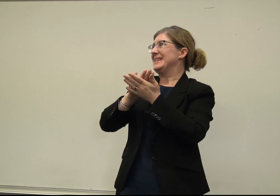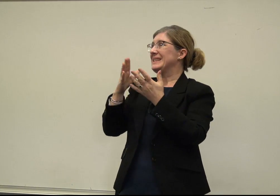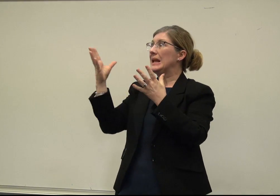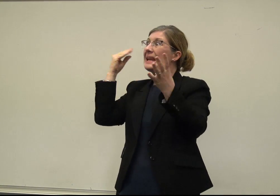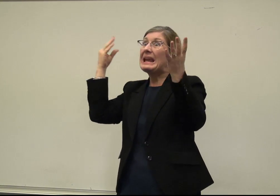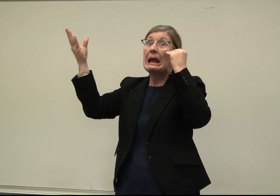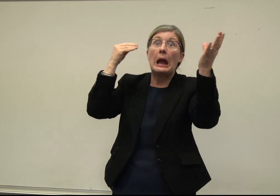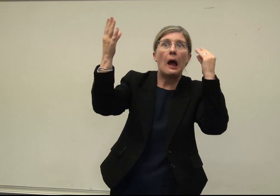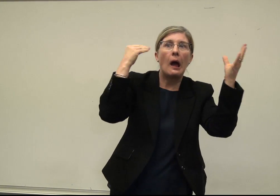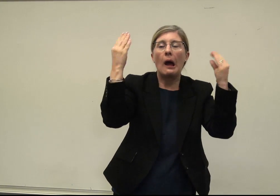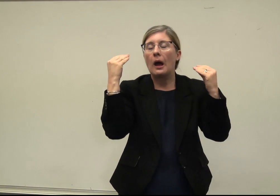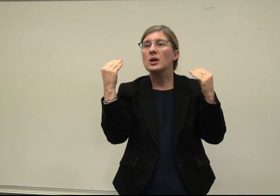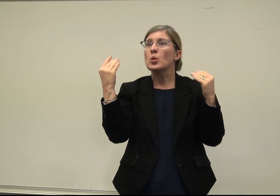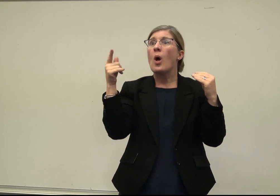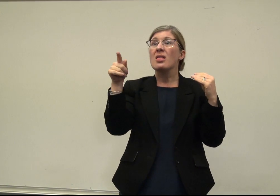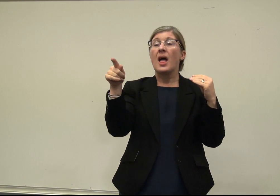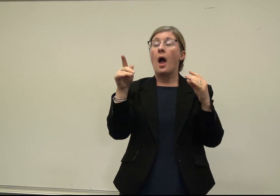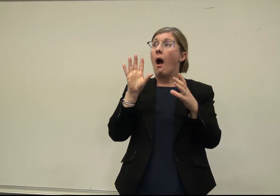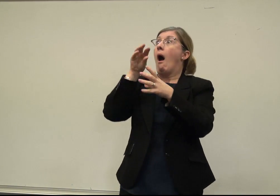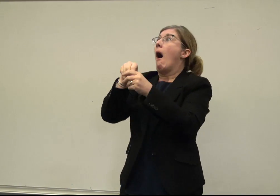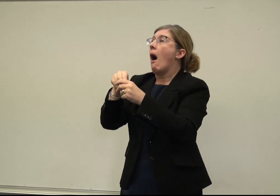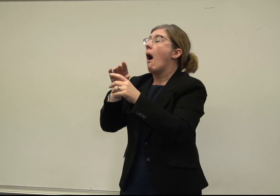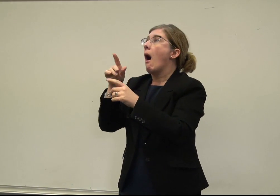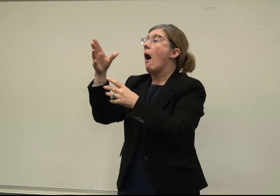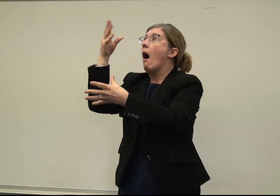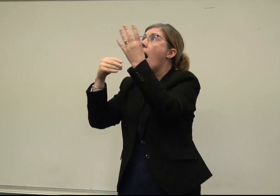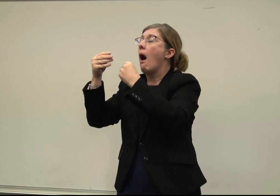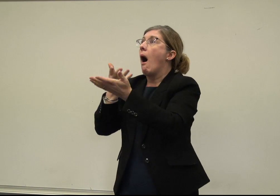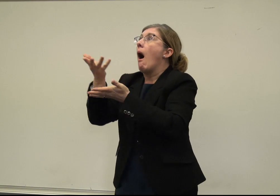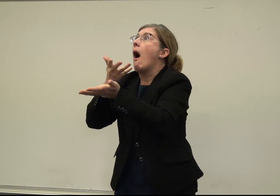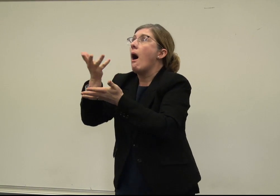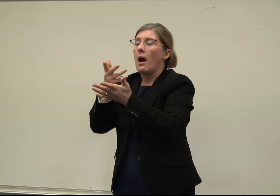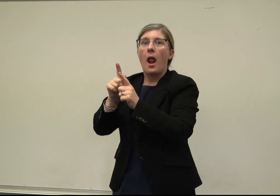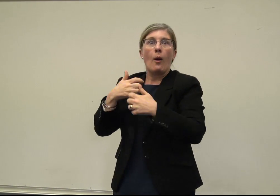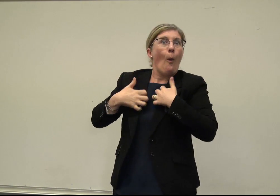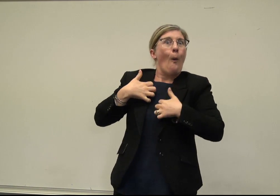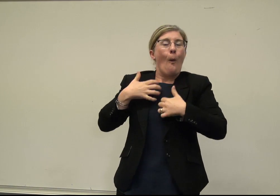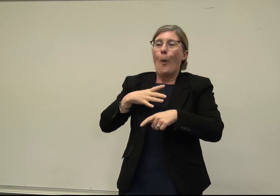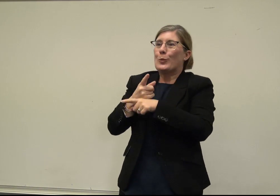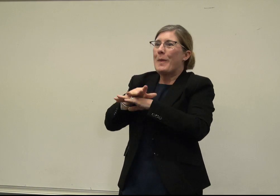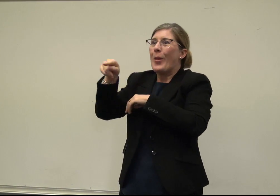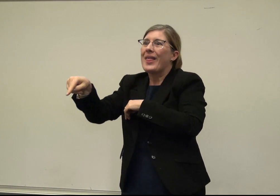in situations that they find engaging, that they find motivating to